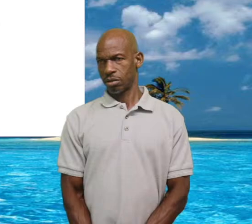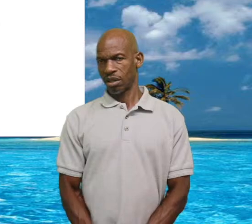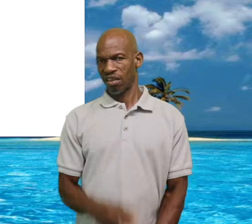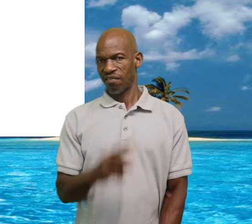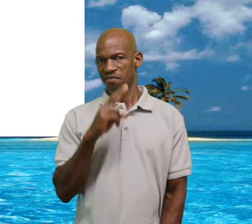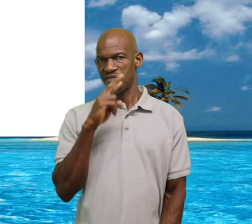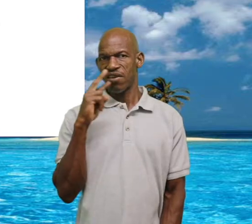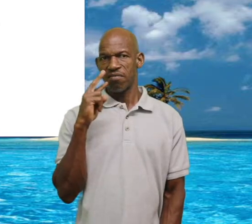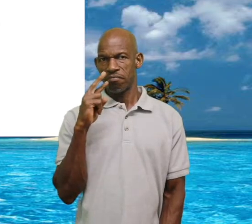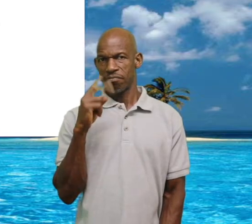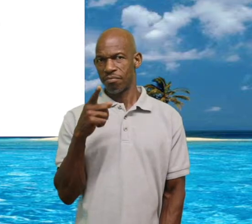verb.